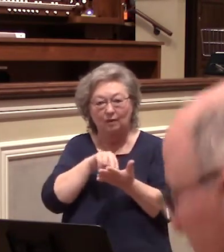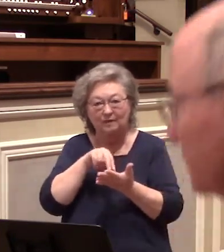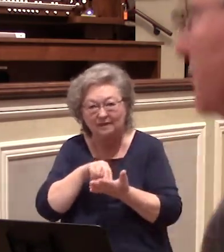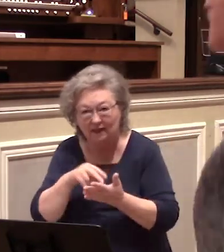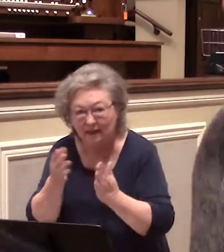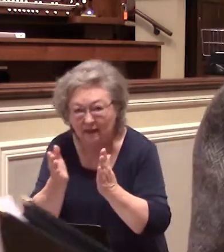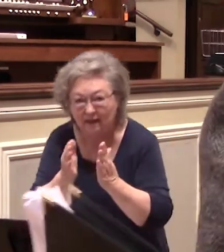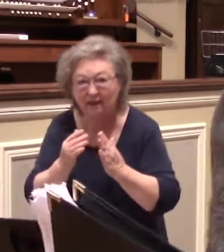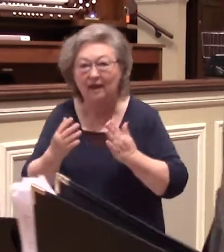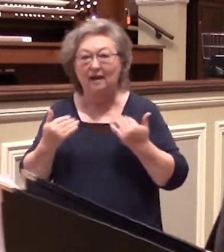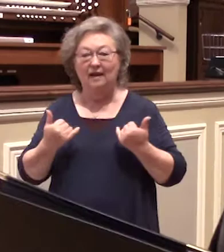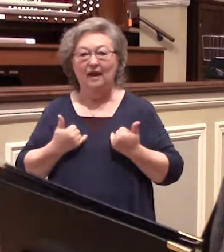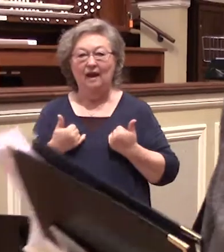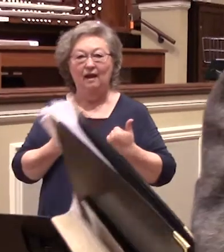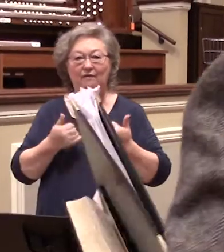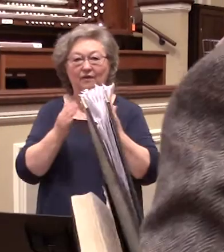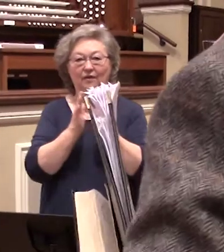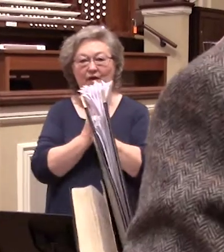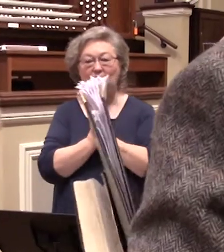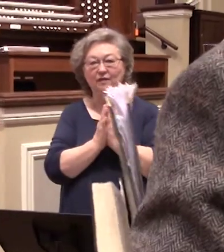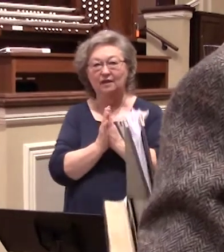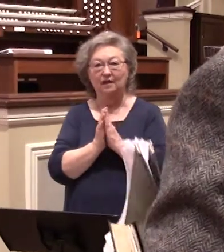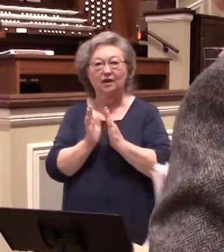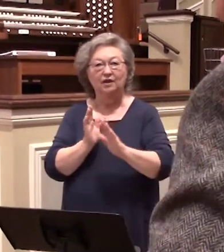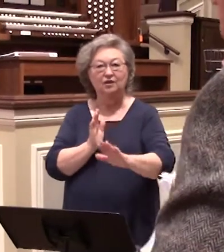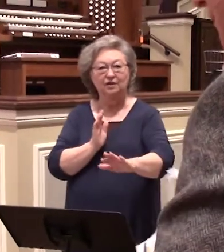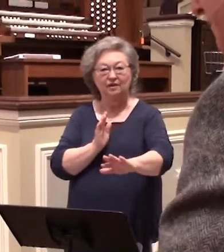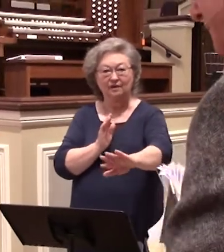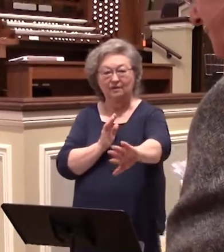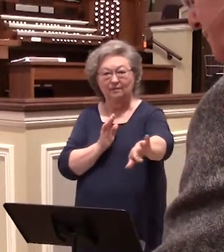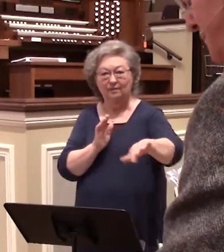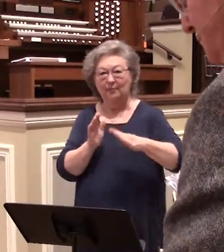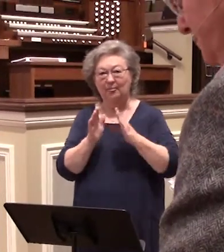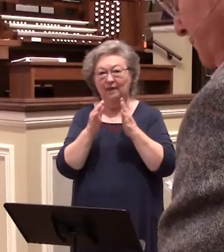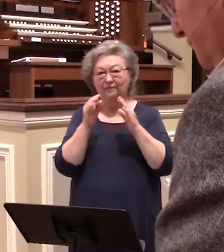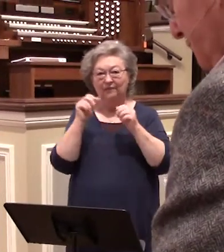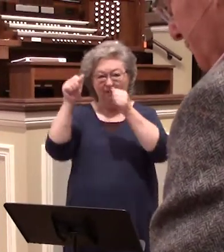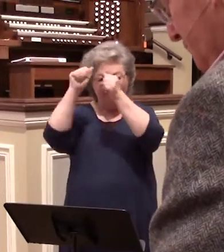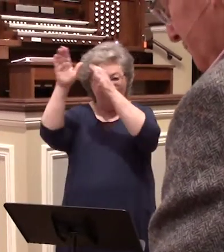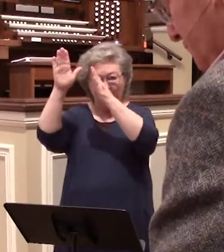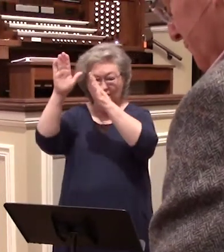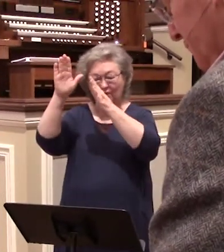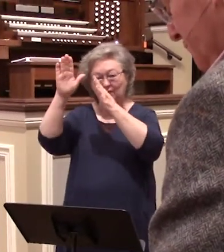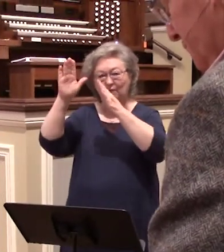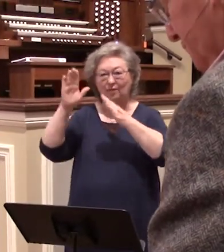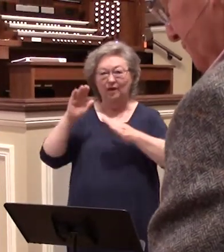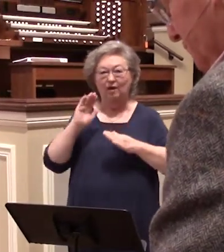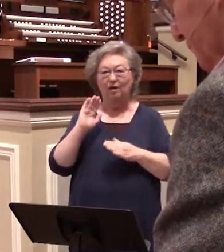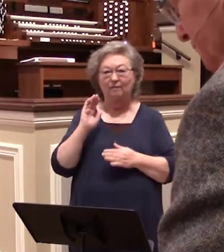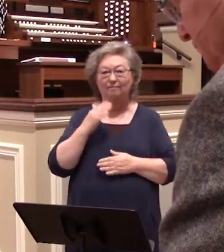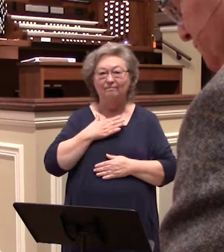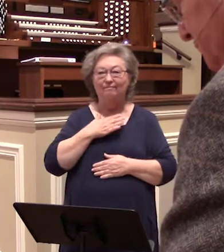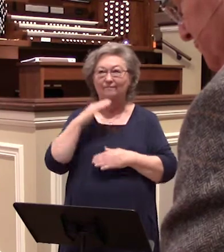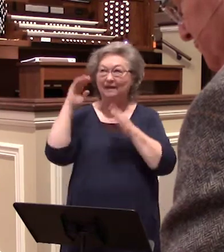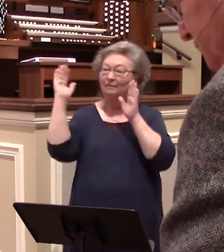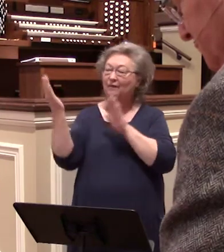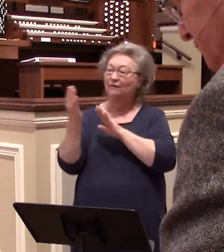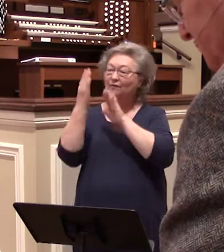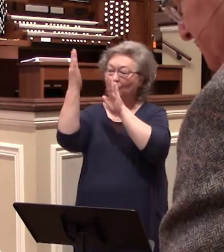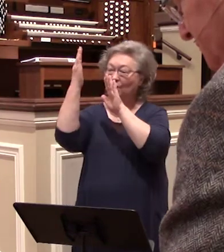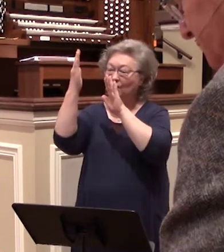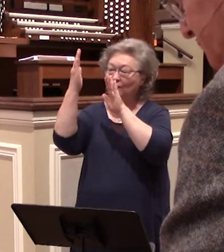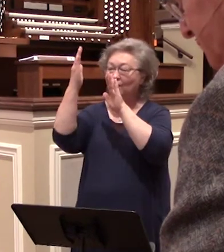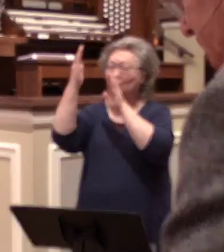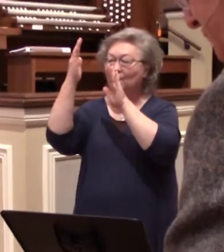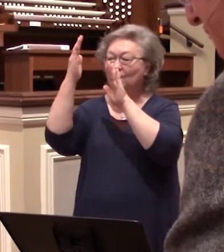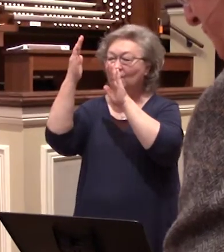closing prayer. And again, thank you for being with us today. Father, we come before you today. We just praise you and thank you so much for who